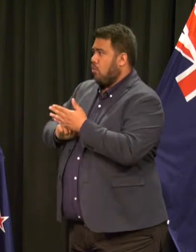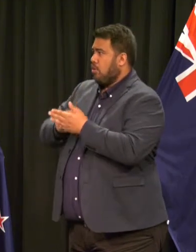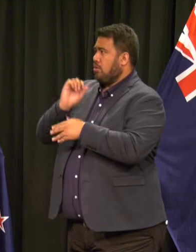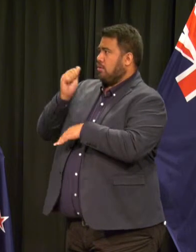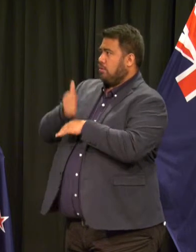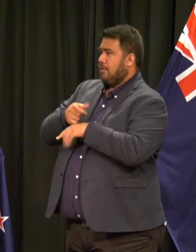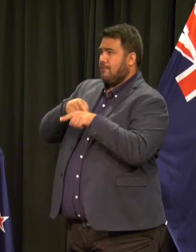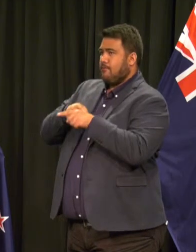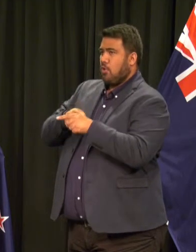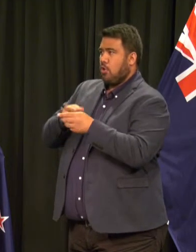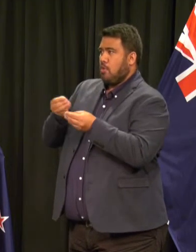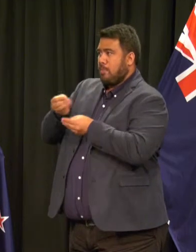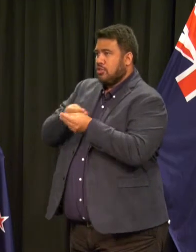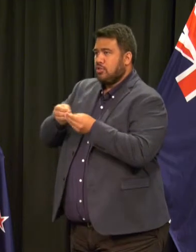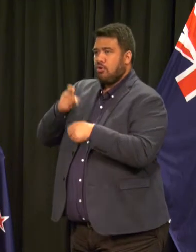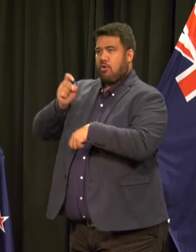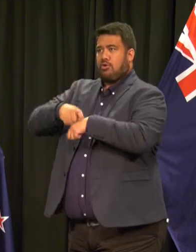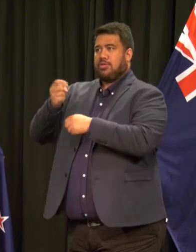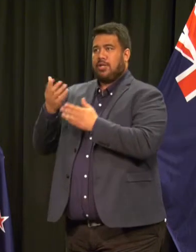on budget, looks like.